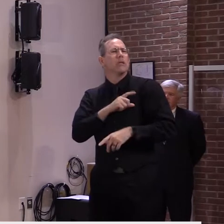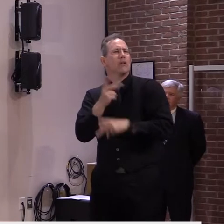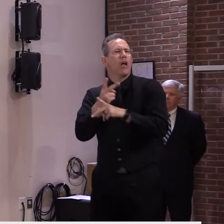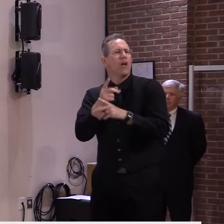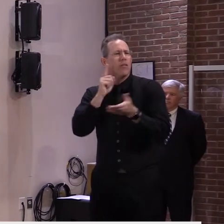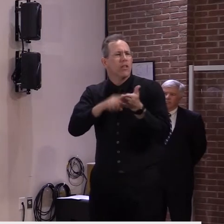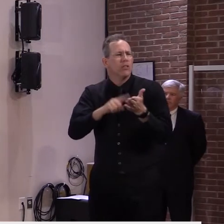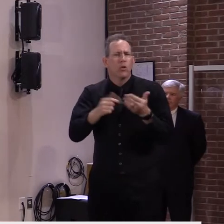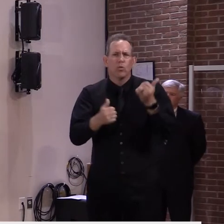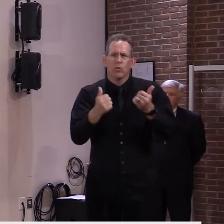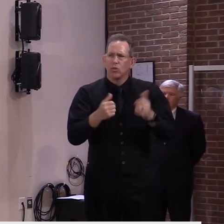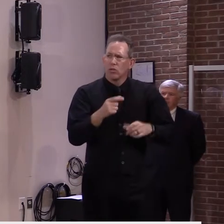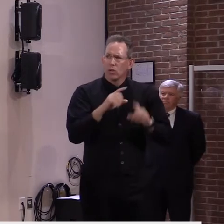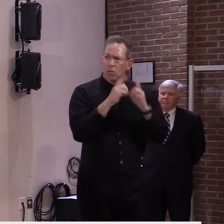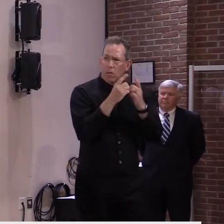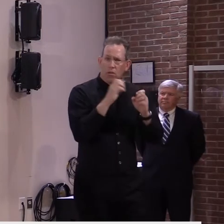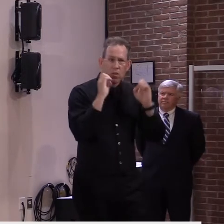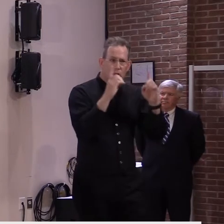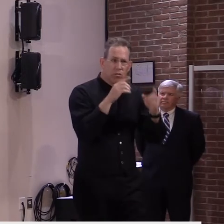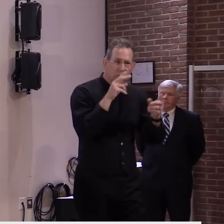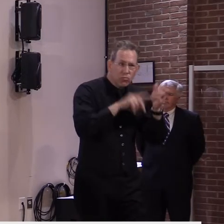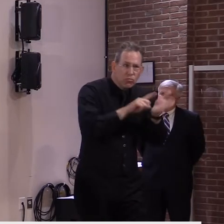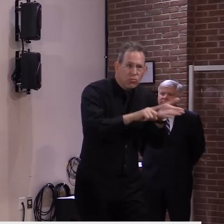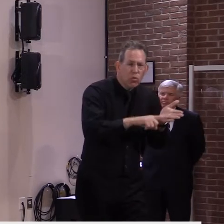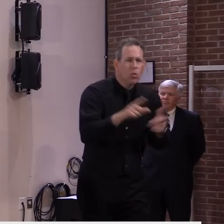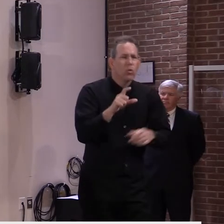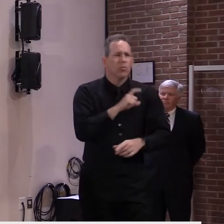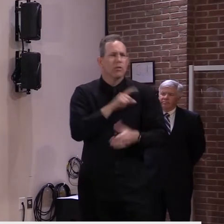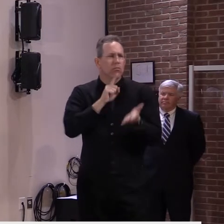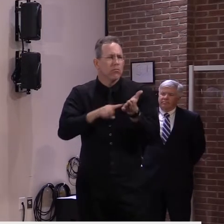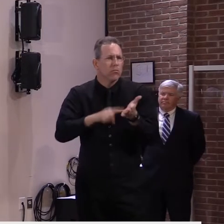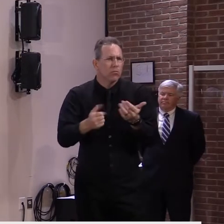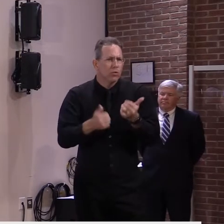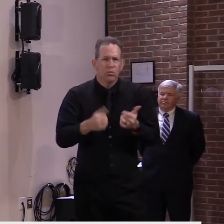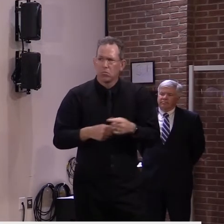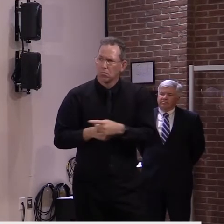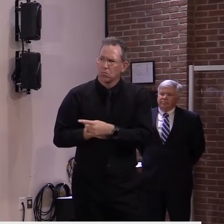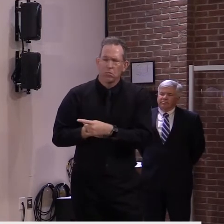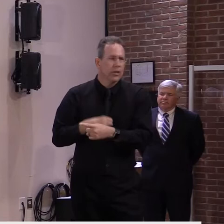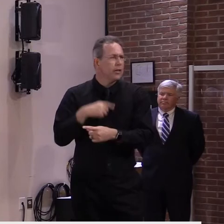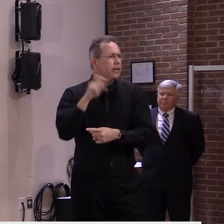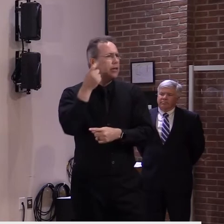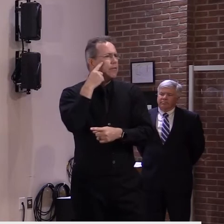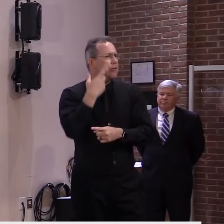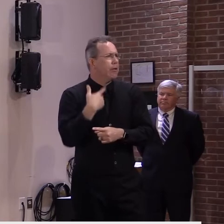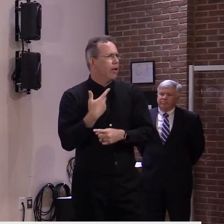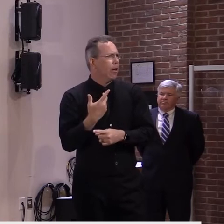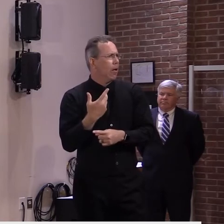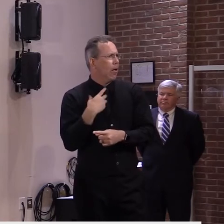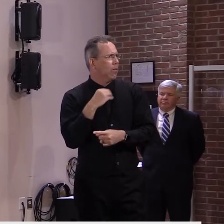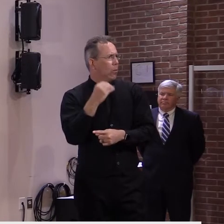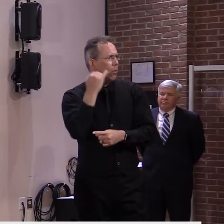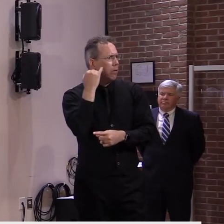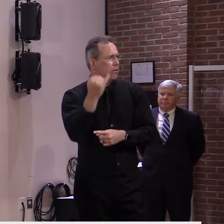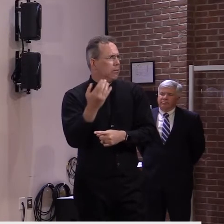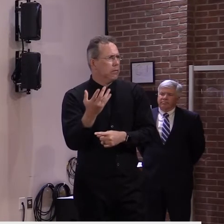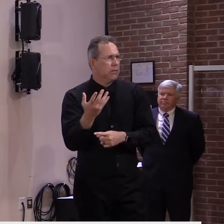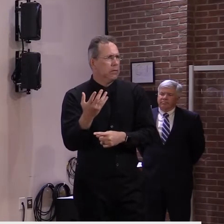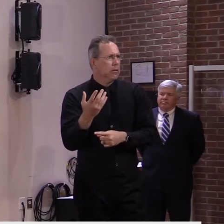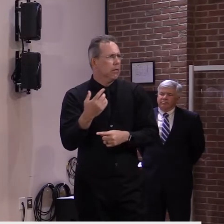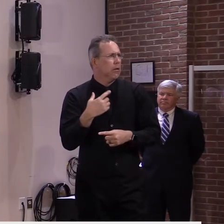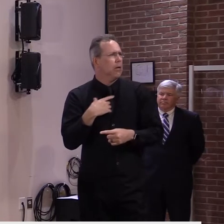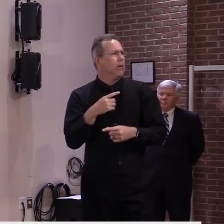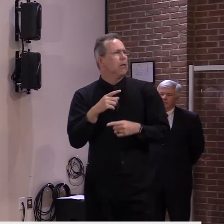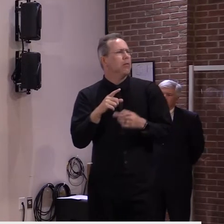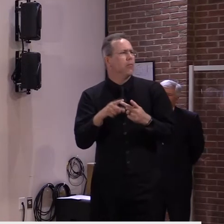I have no idea at this point. I think it's a criminal investigation, and there may be a ripple effect